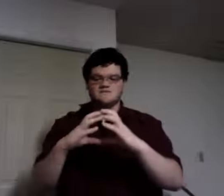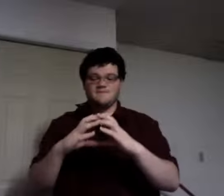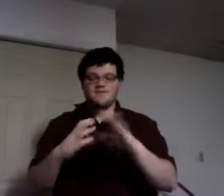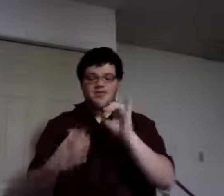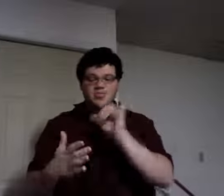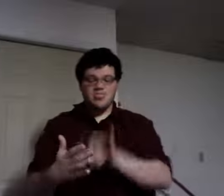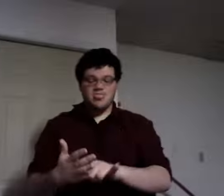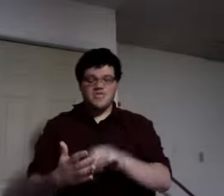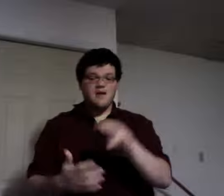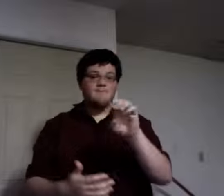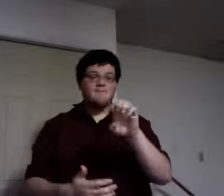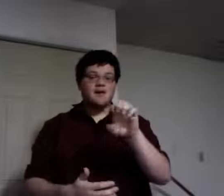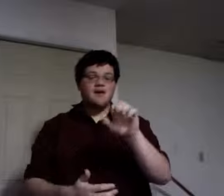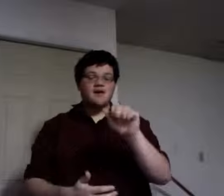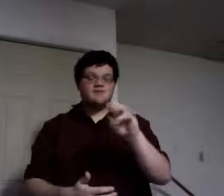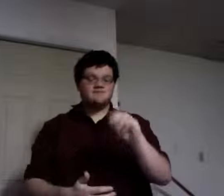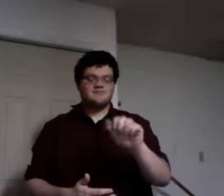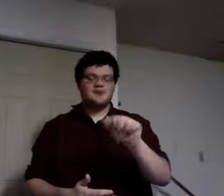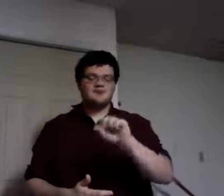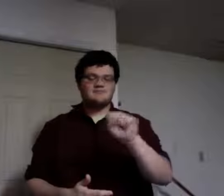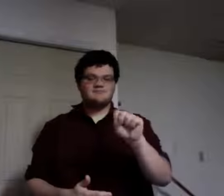results in a lot of energy. Plus